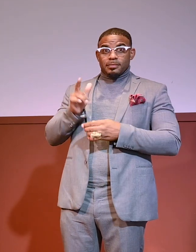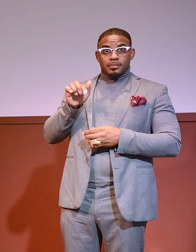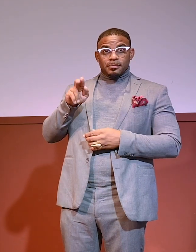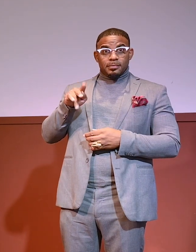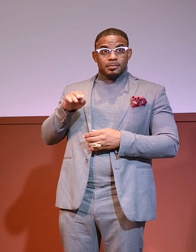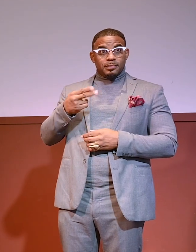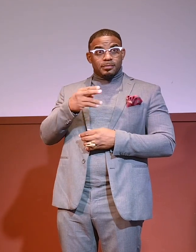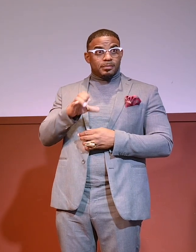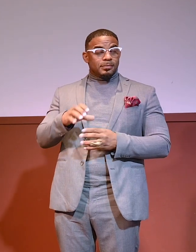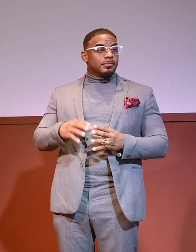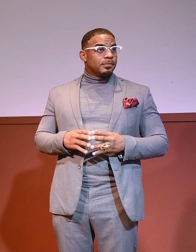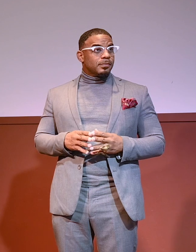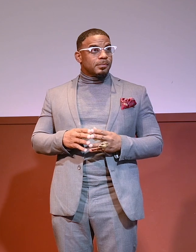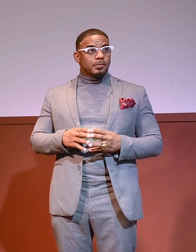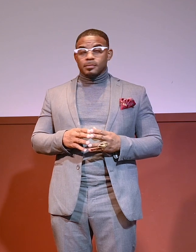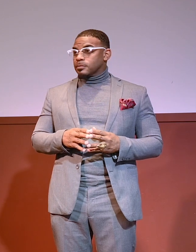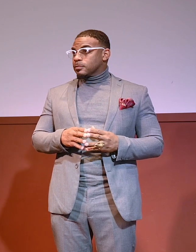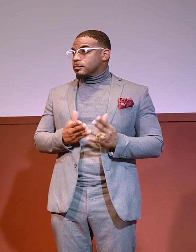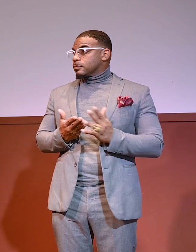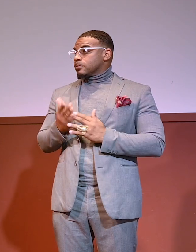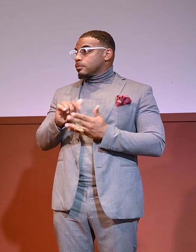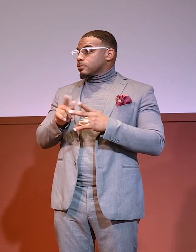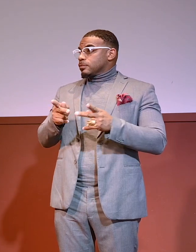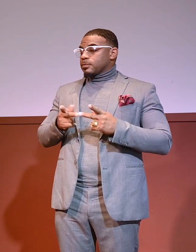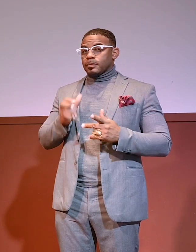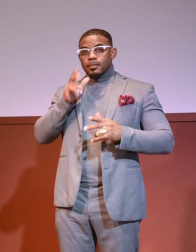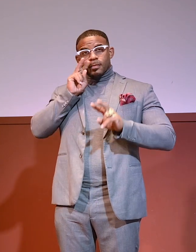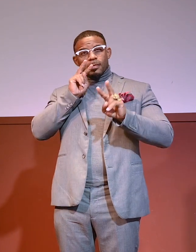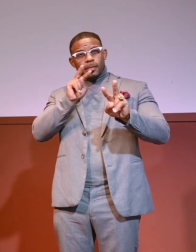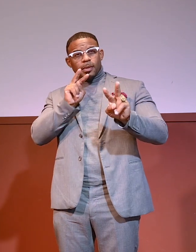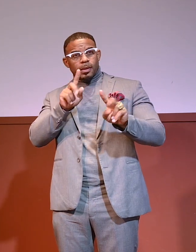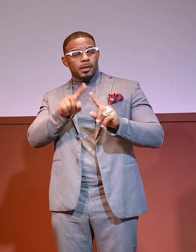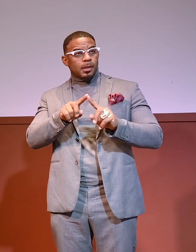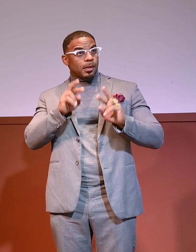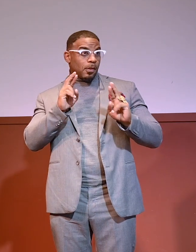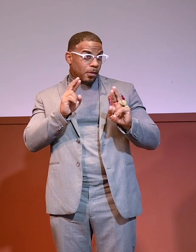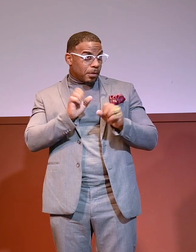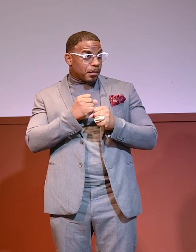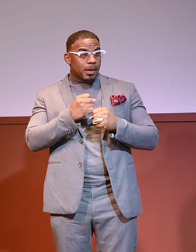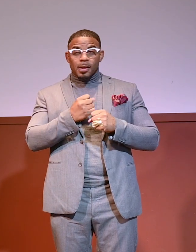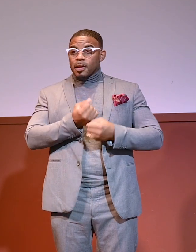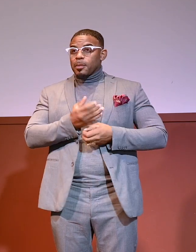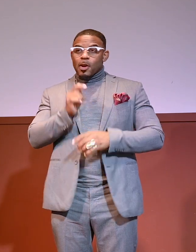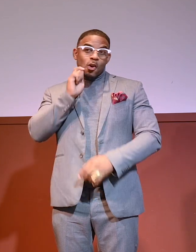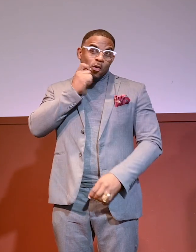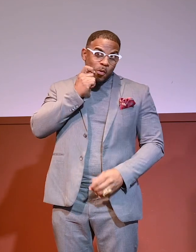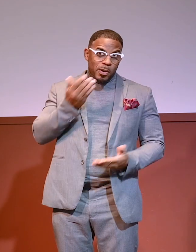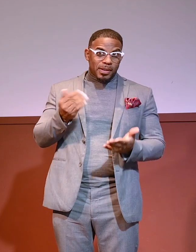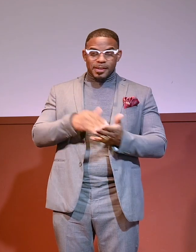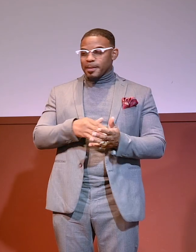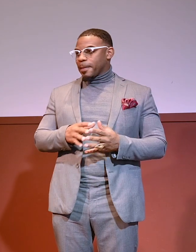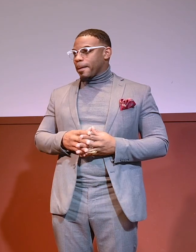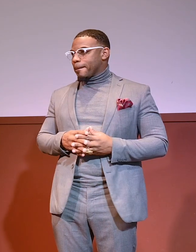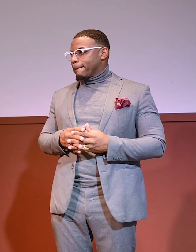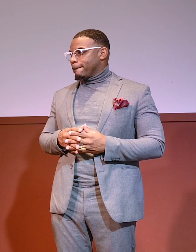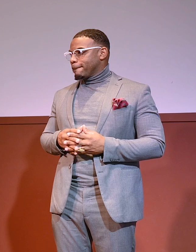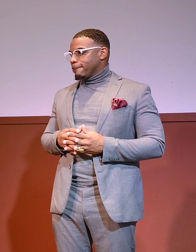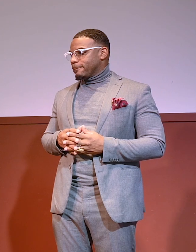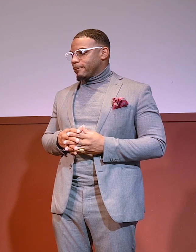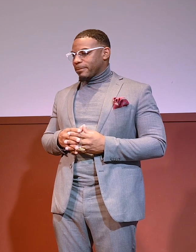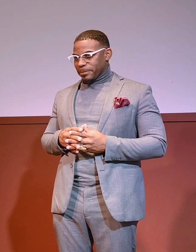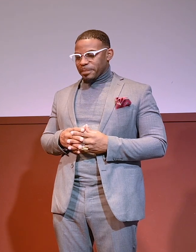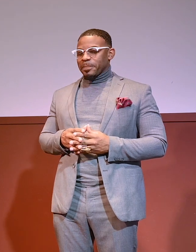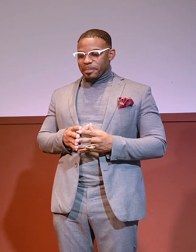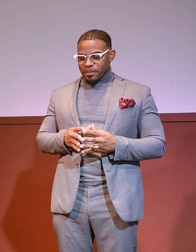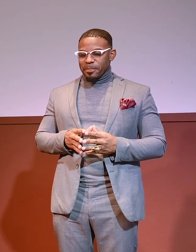of Howard County. Through this position, I look forward to hopefully making poetry cool again.